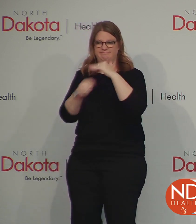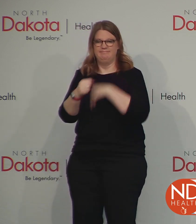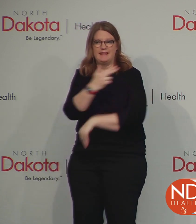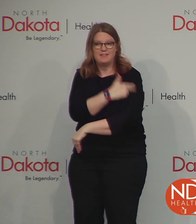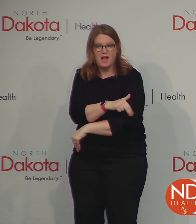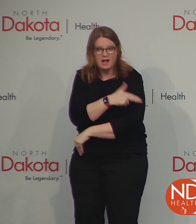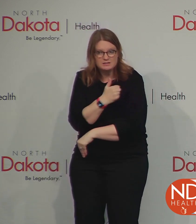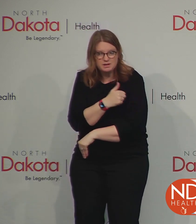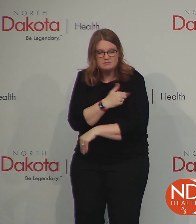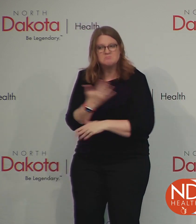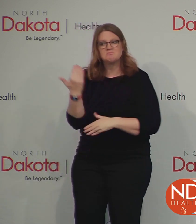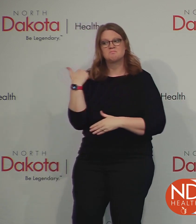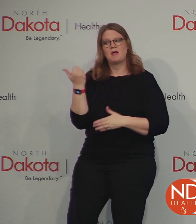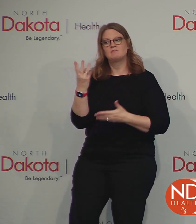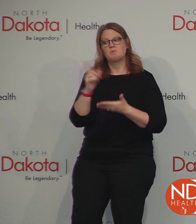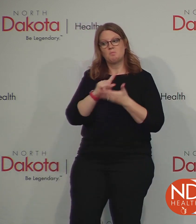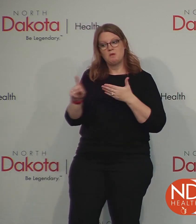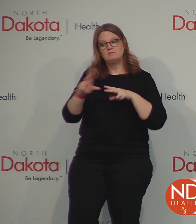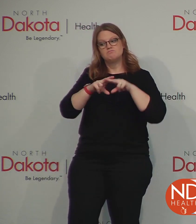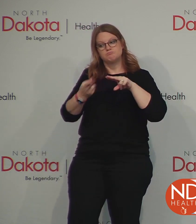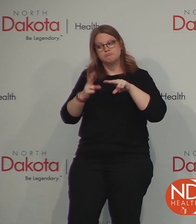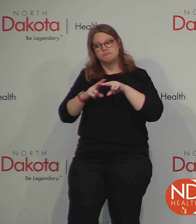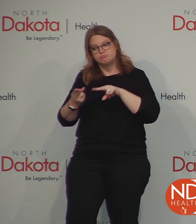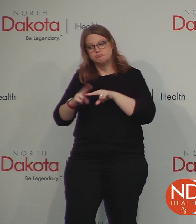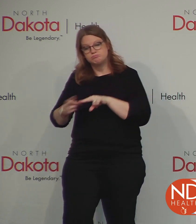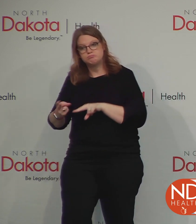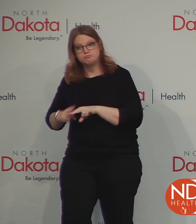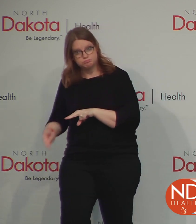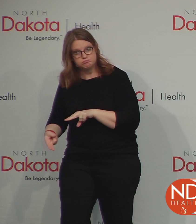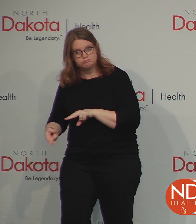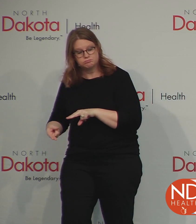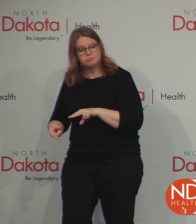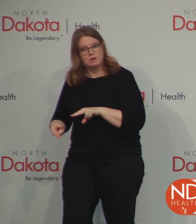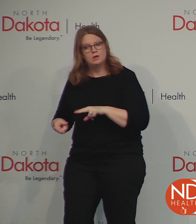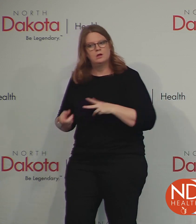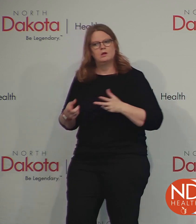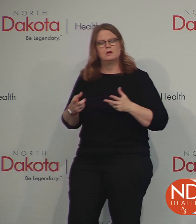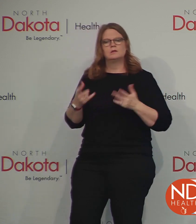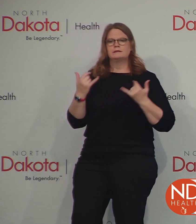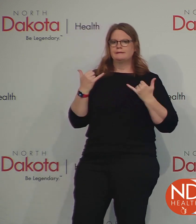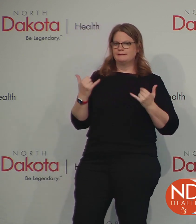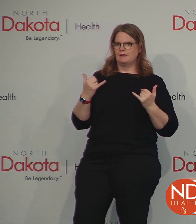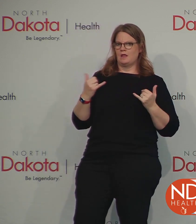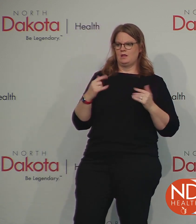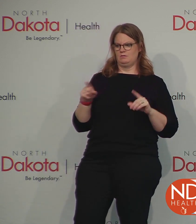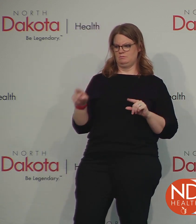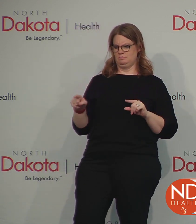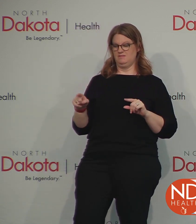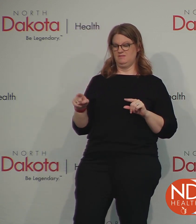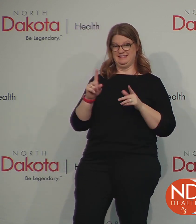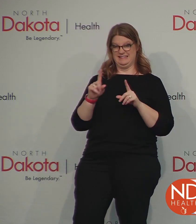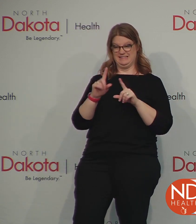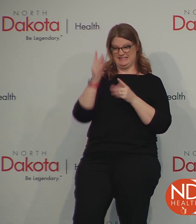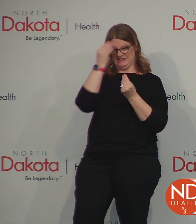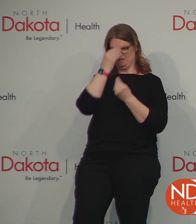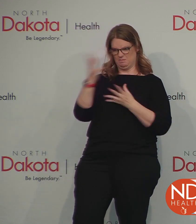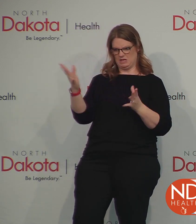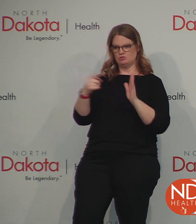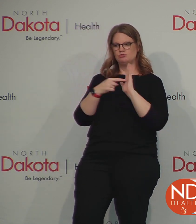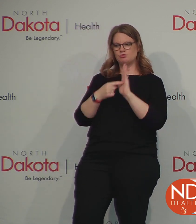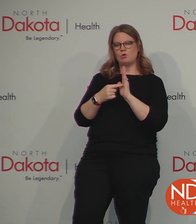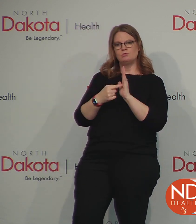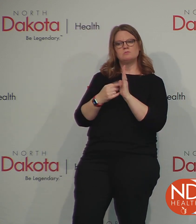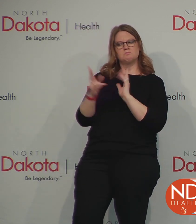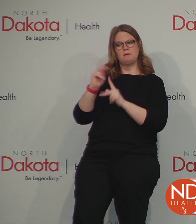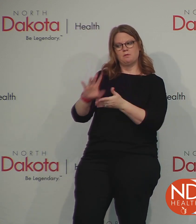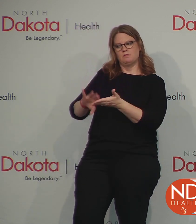in the past few weeks, and that's good news. And while much of this difference reflects newly discharged cases, part